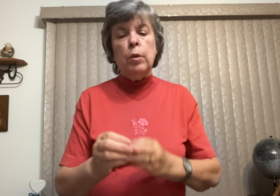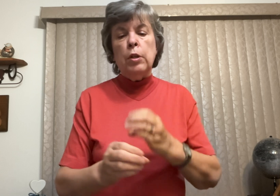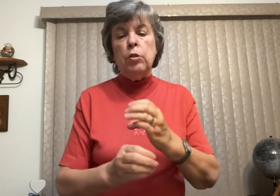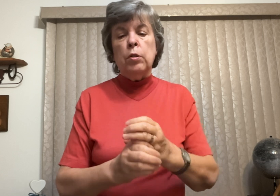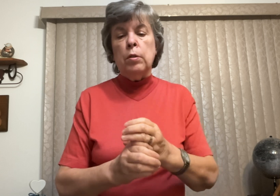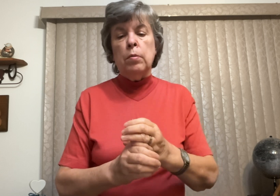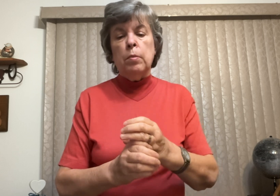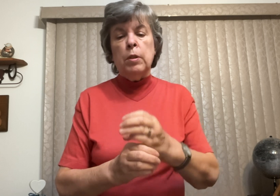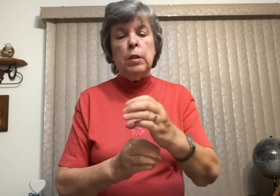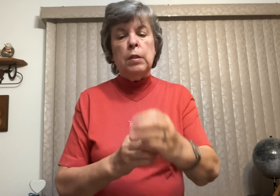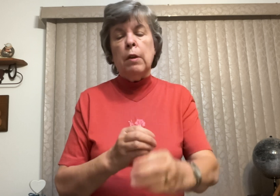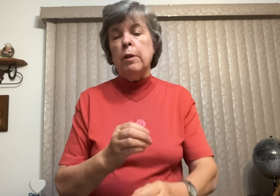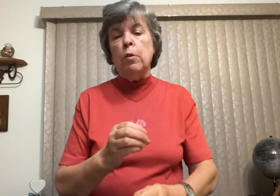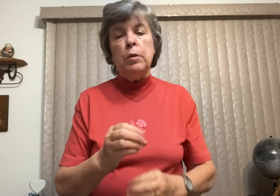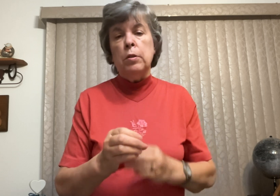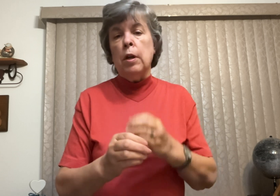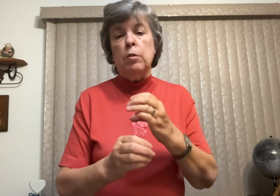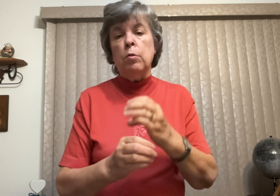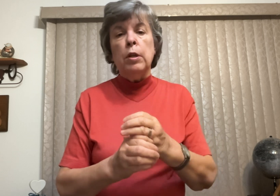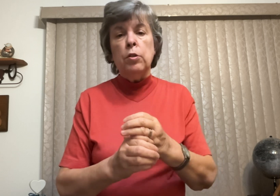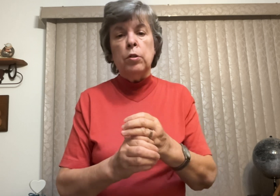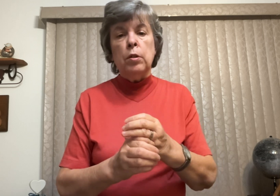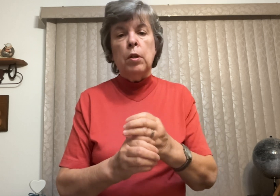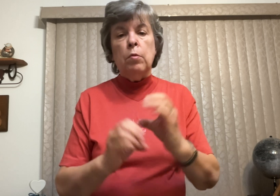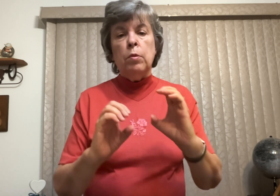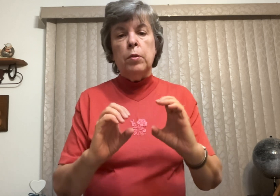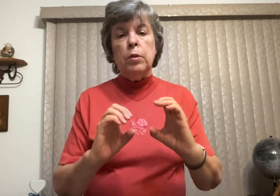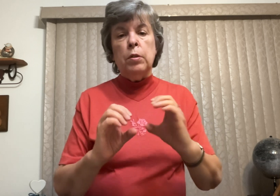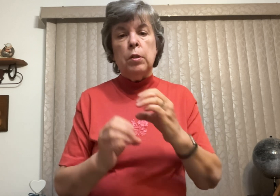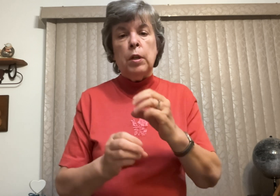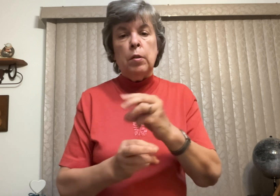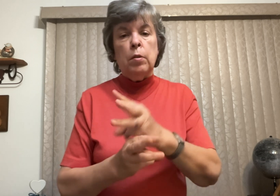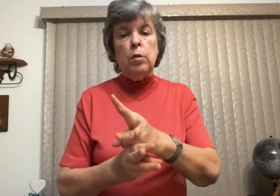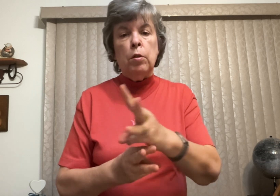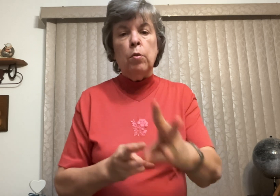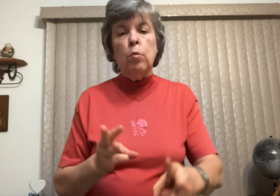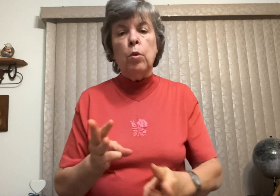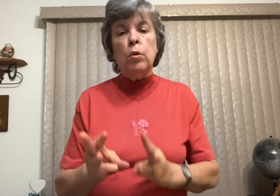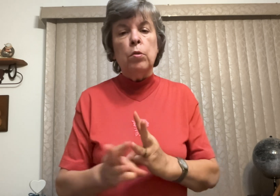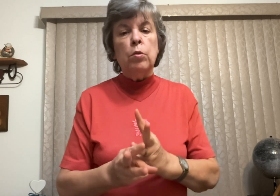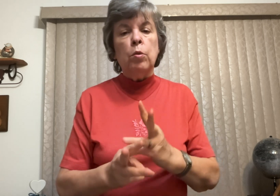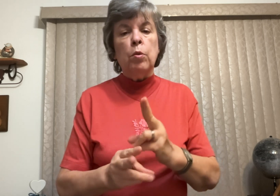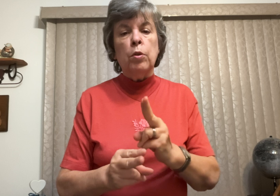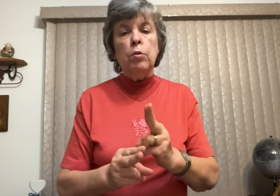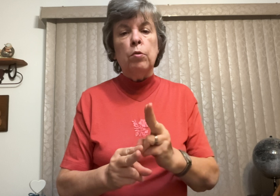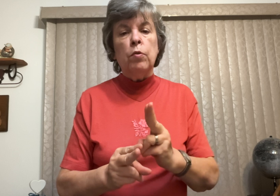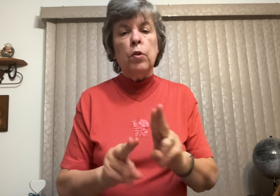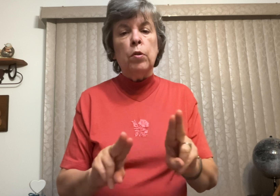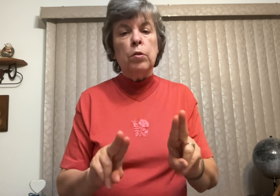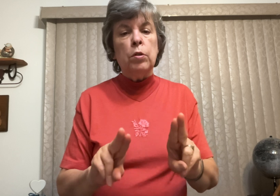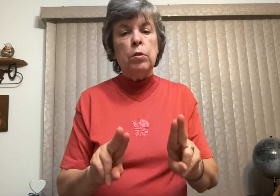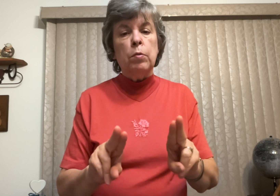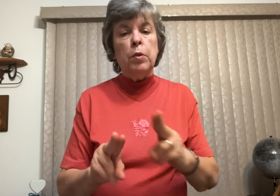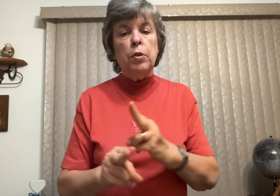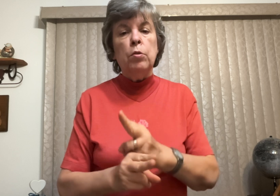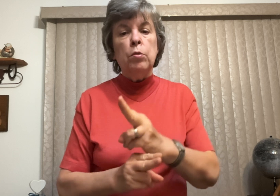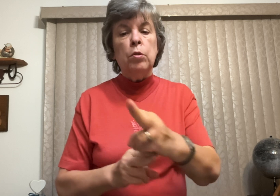creation because that's how I always sign creation. It's like, the world or the universe with U's,